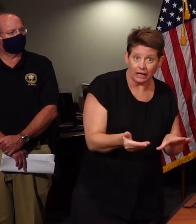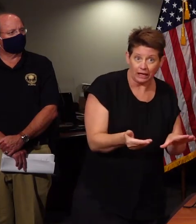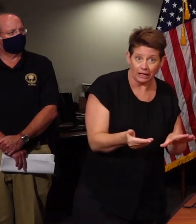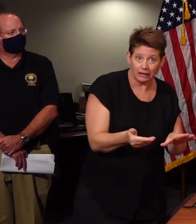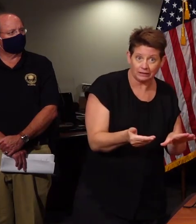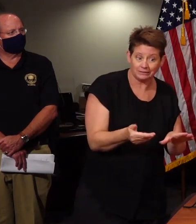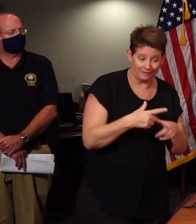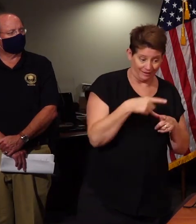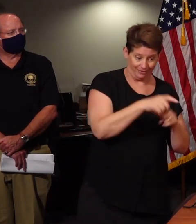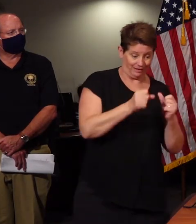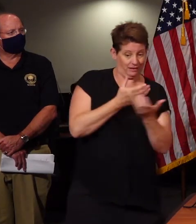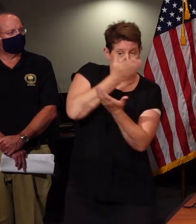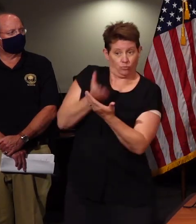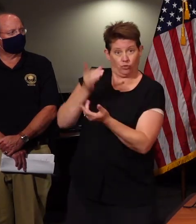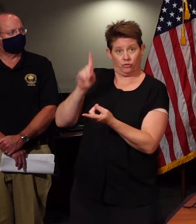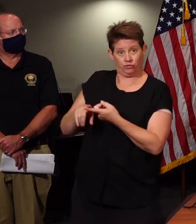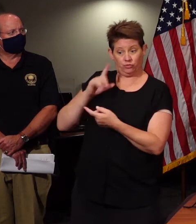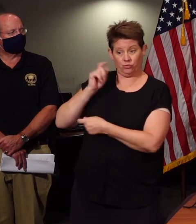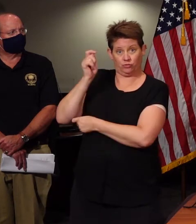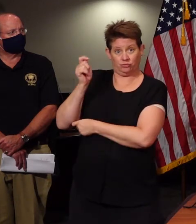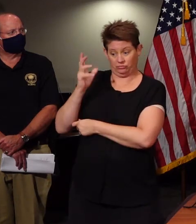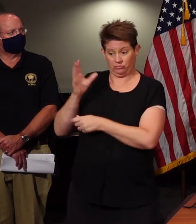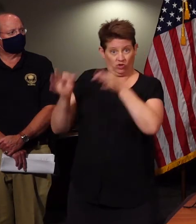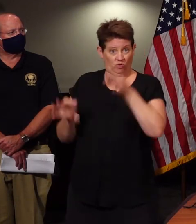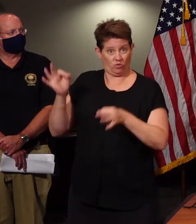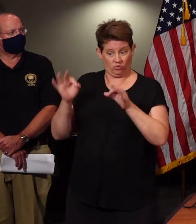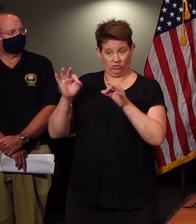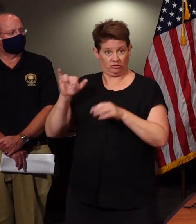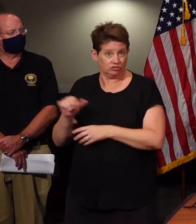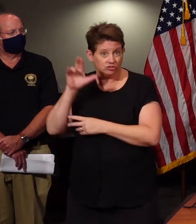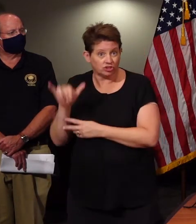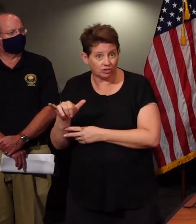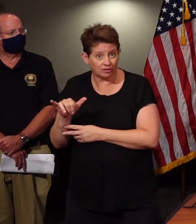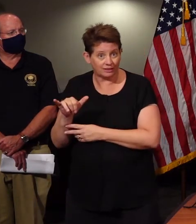the ladies and gentlemen of a jury that it is because they